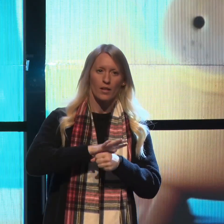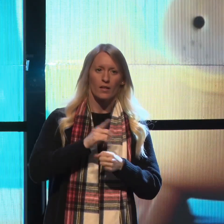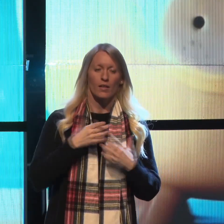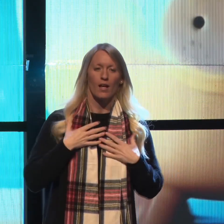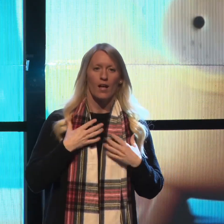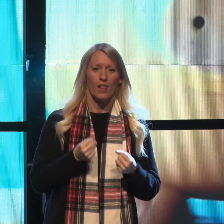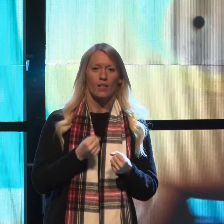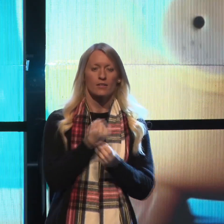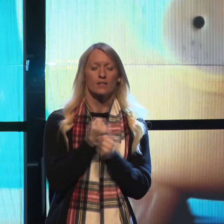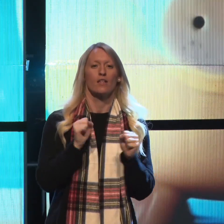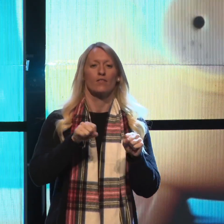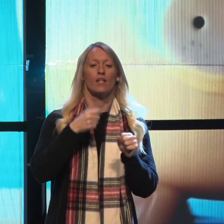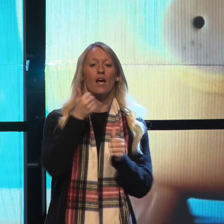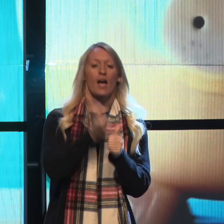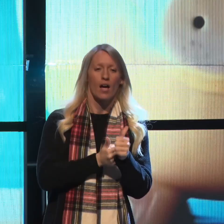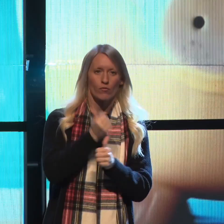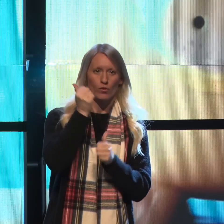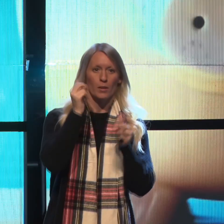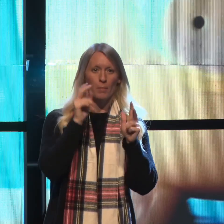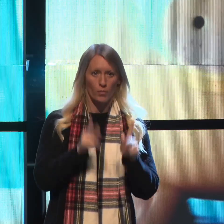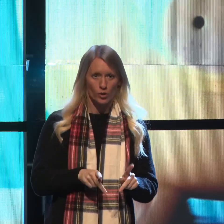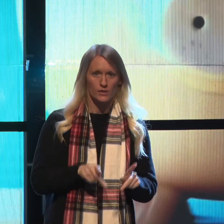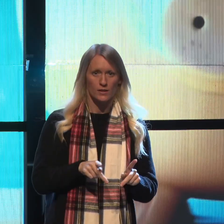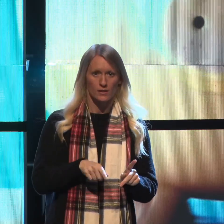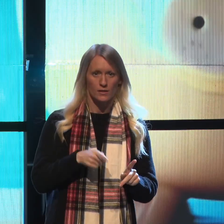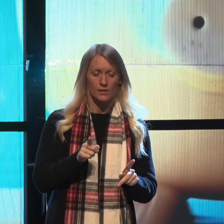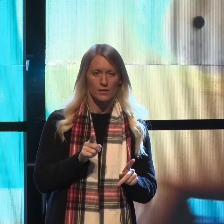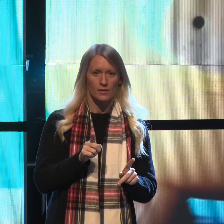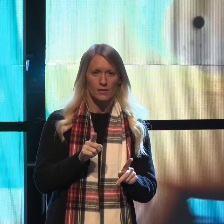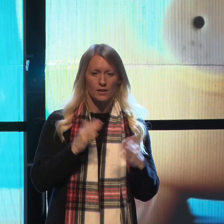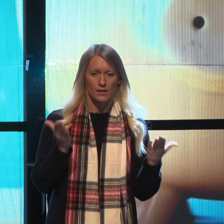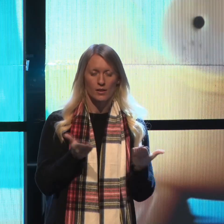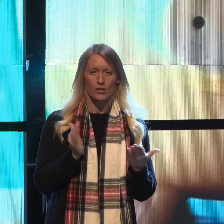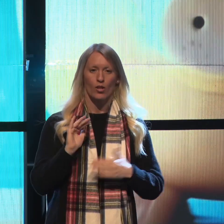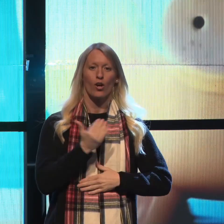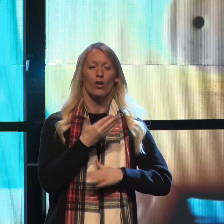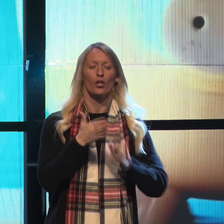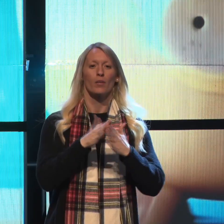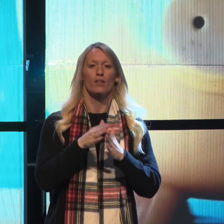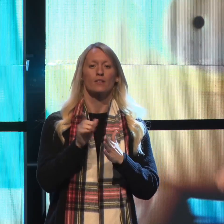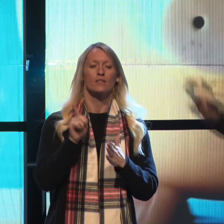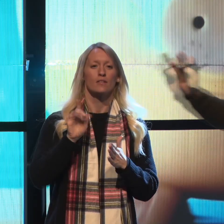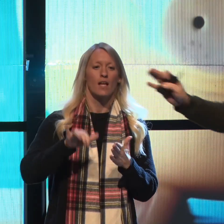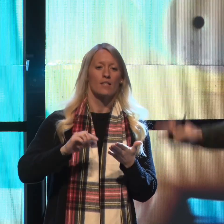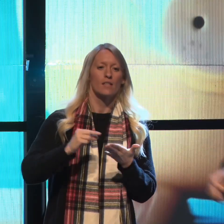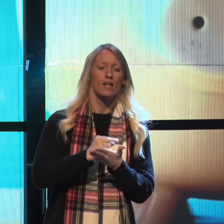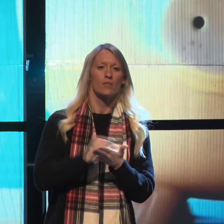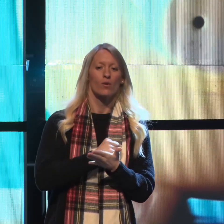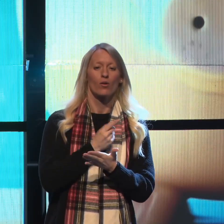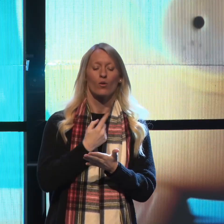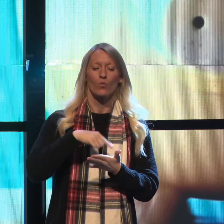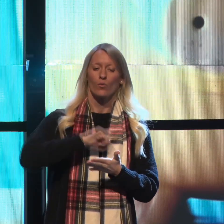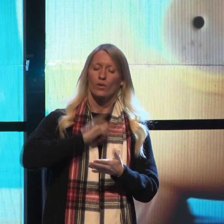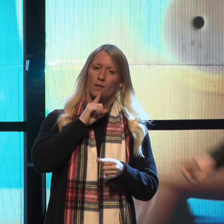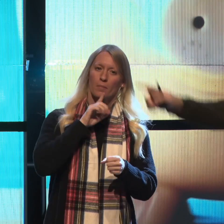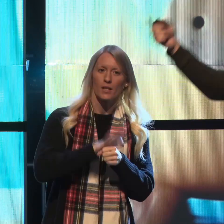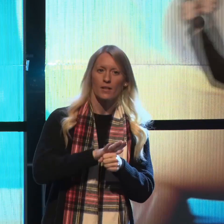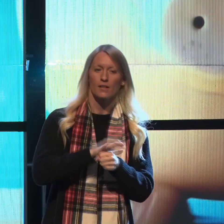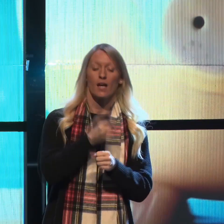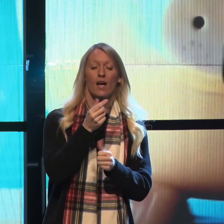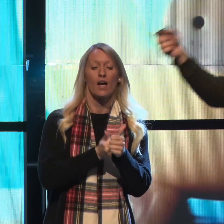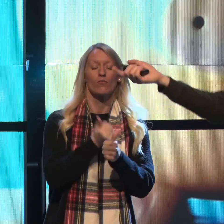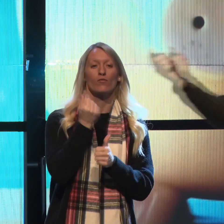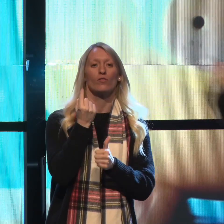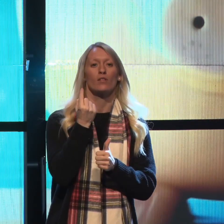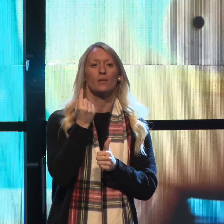in our community, because that's the gospel, and we are committed to that. And so every person in our community is welcome at